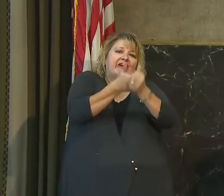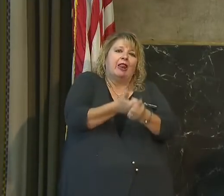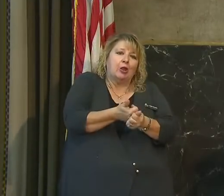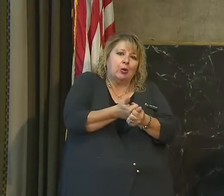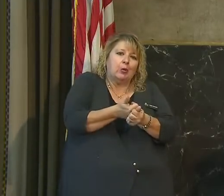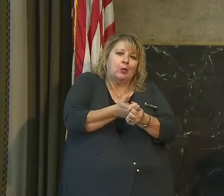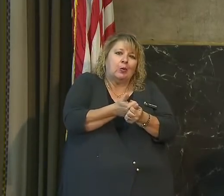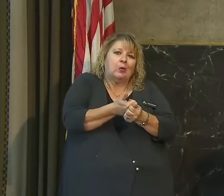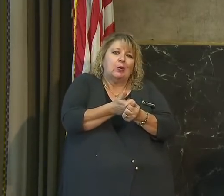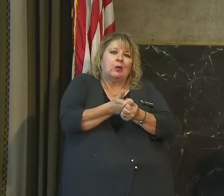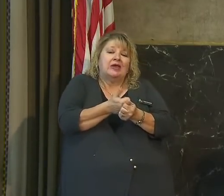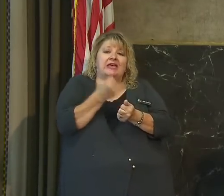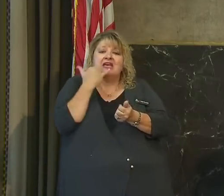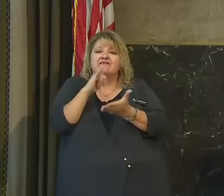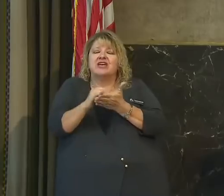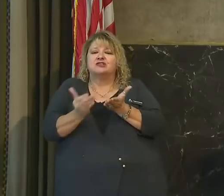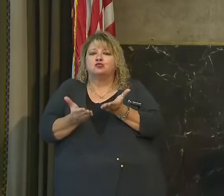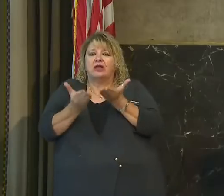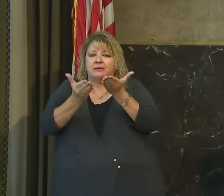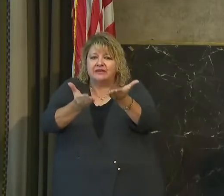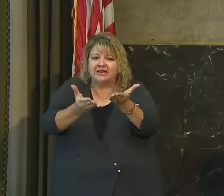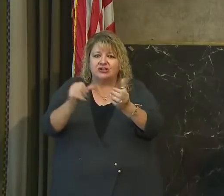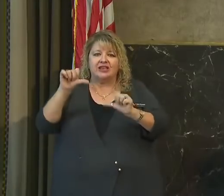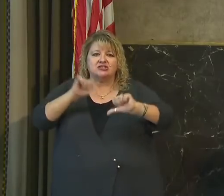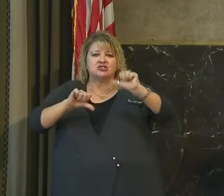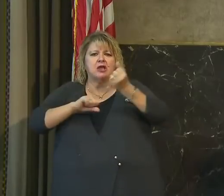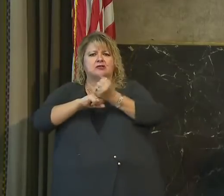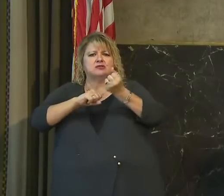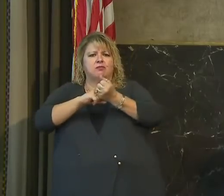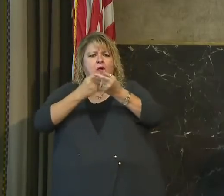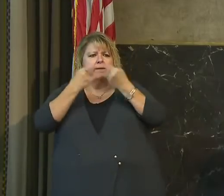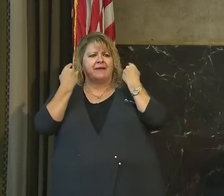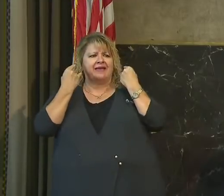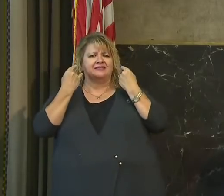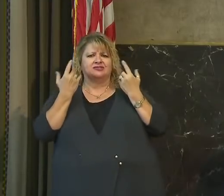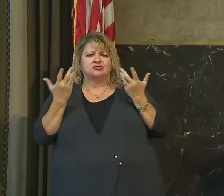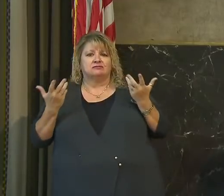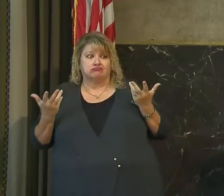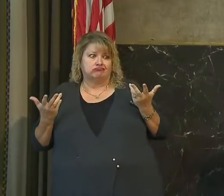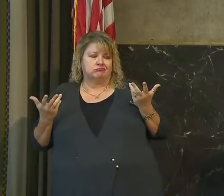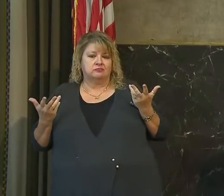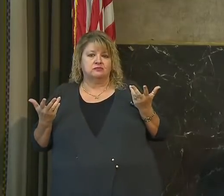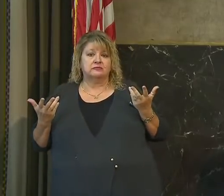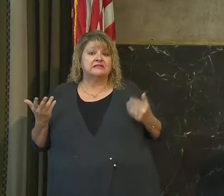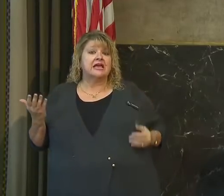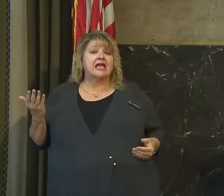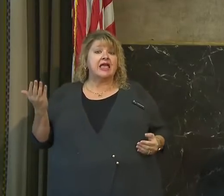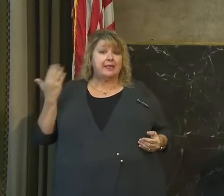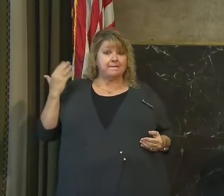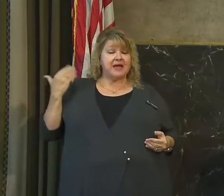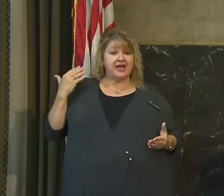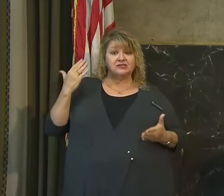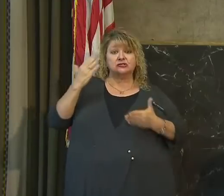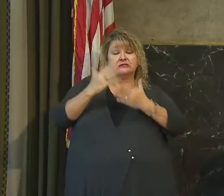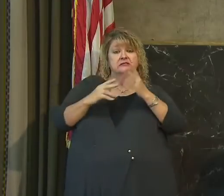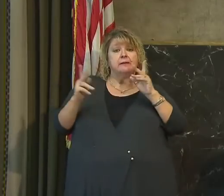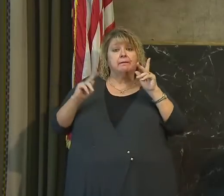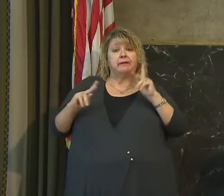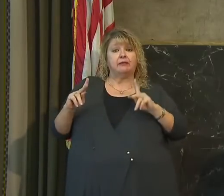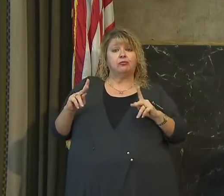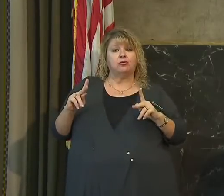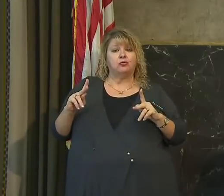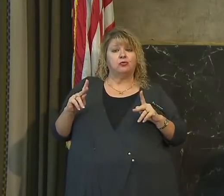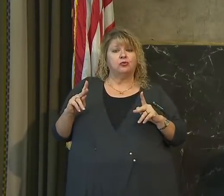even if that's the recommendation, if that's what the science supports, you know, in the past at least, we've had individuals who